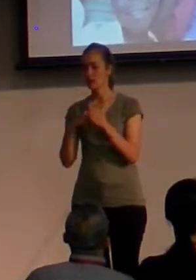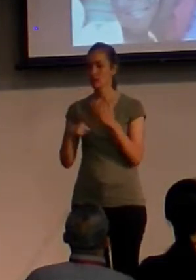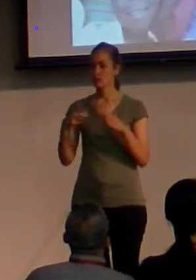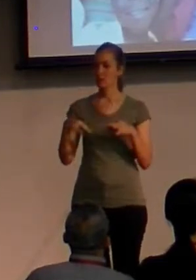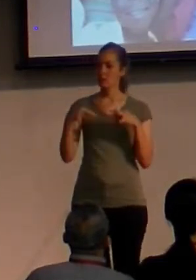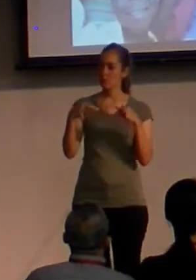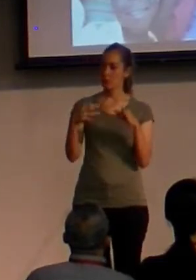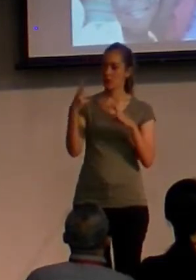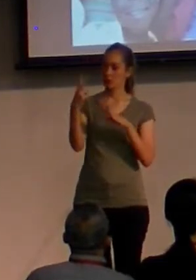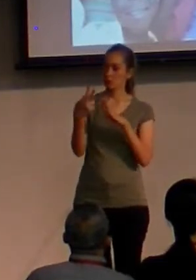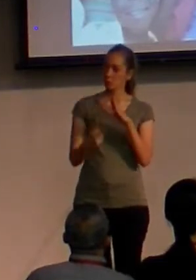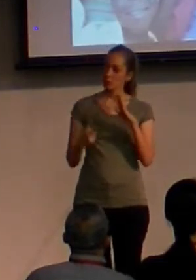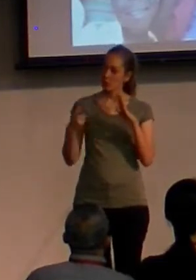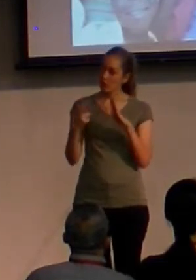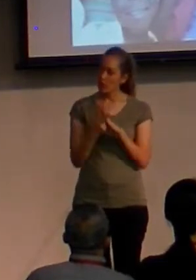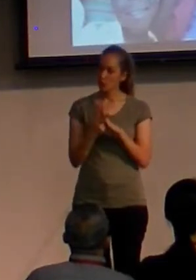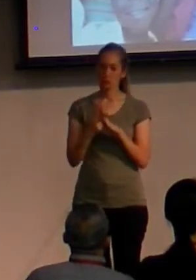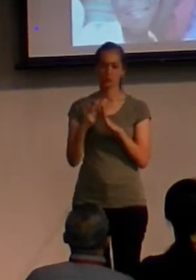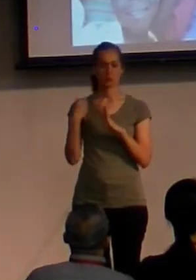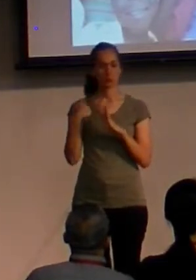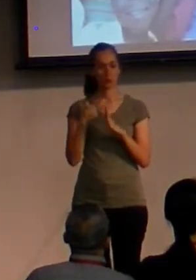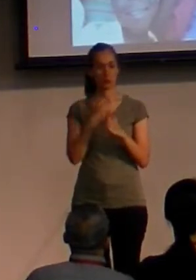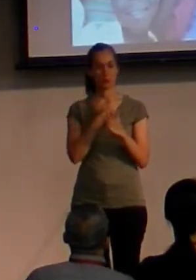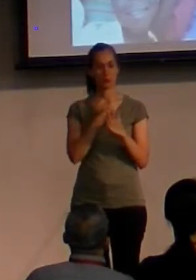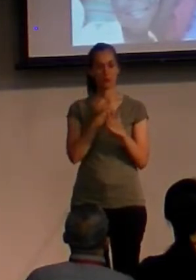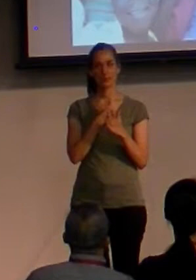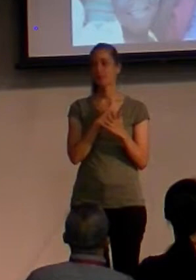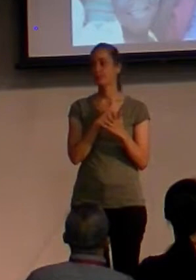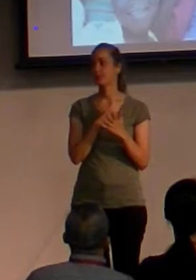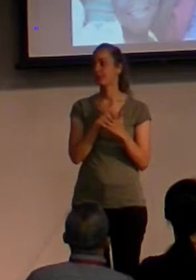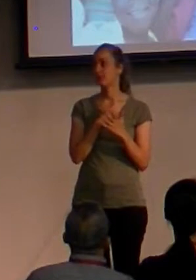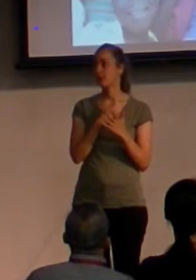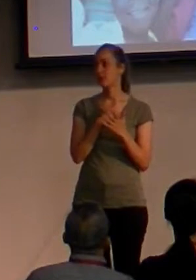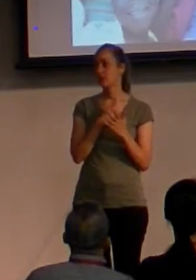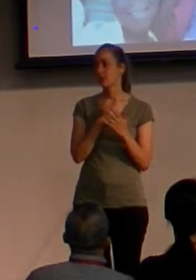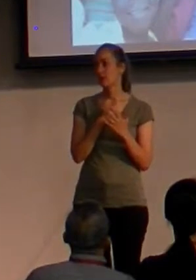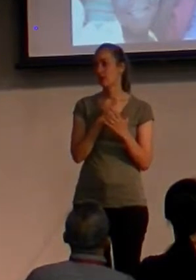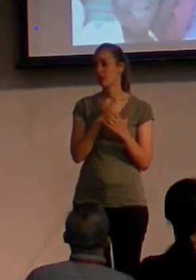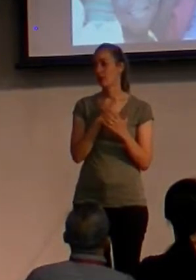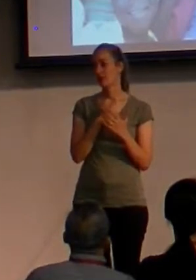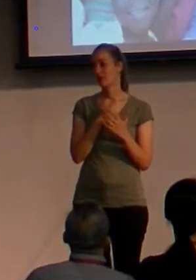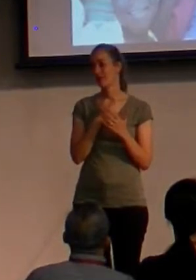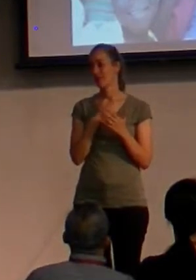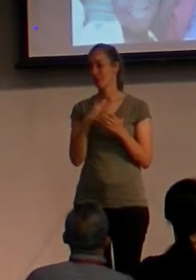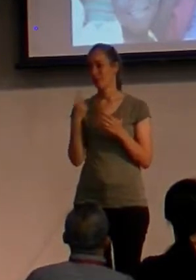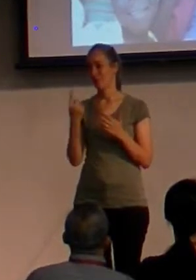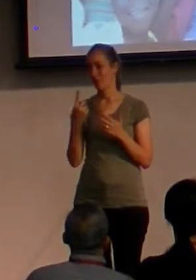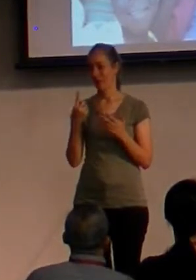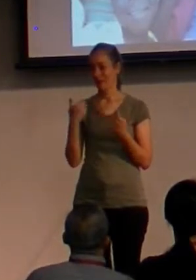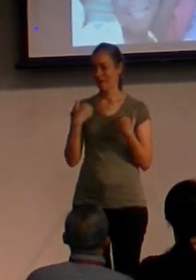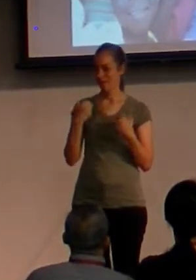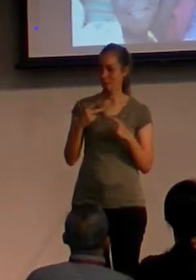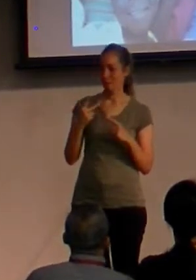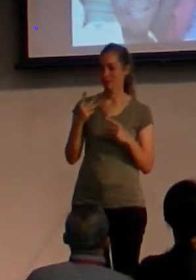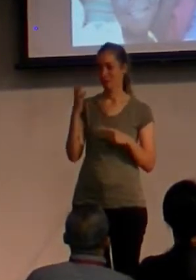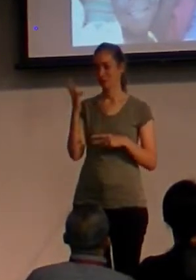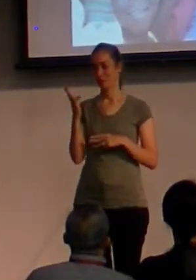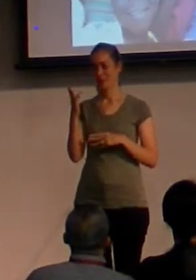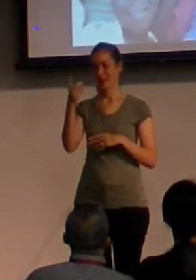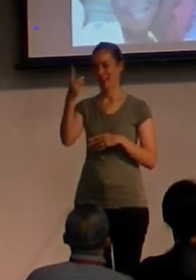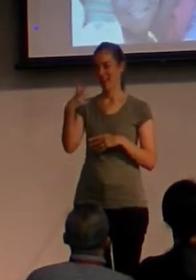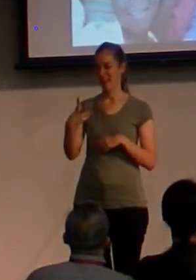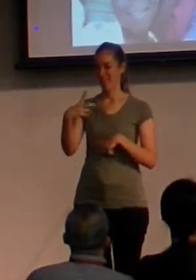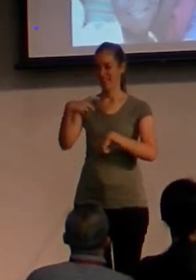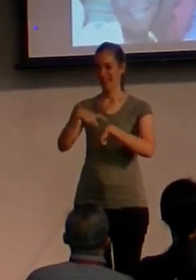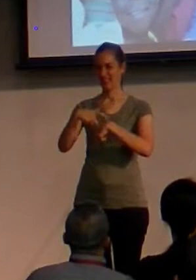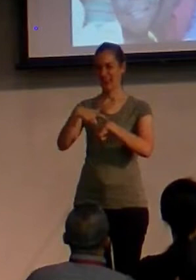2 hours, and so we'd get to speak, less than half of the time we had been given. And every day for